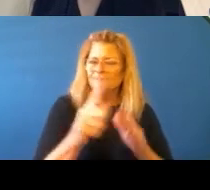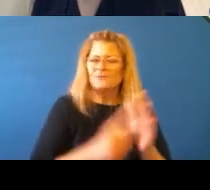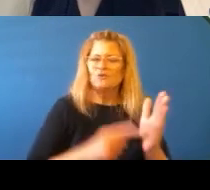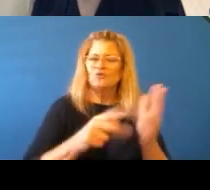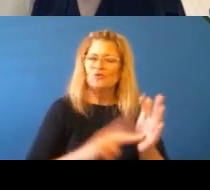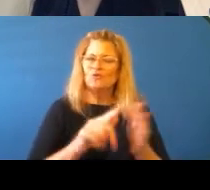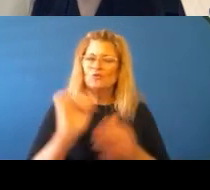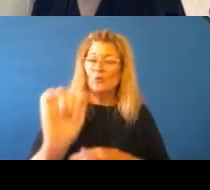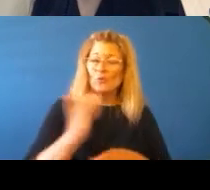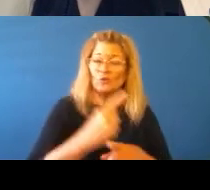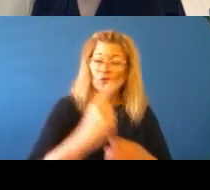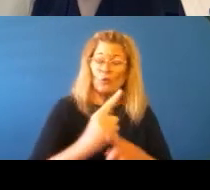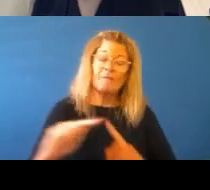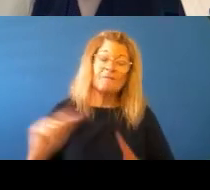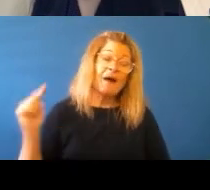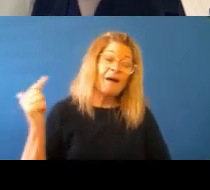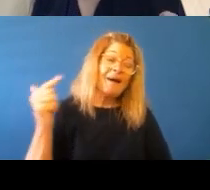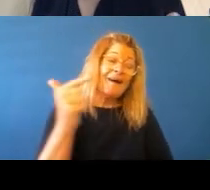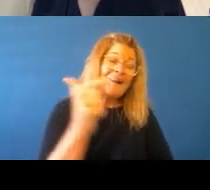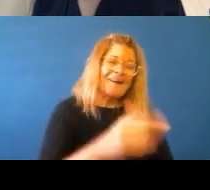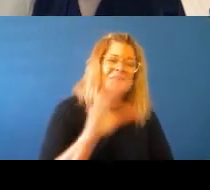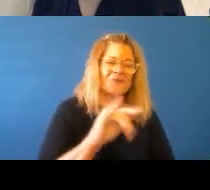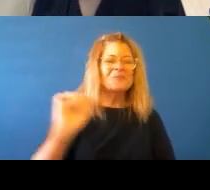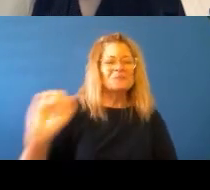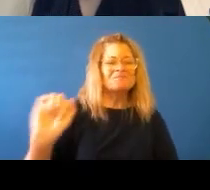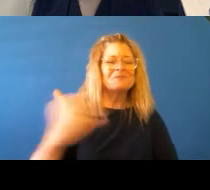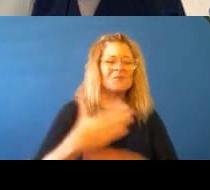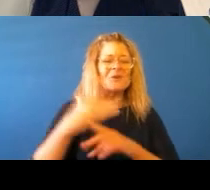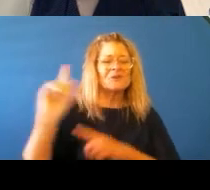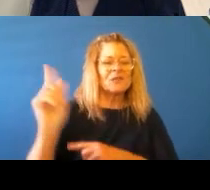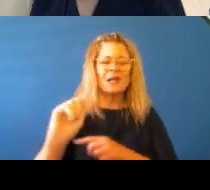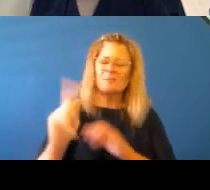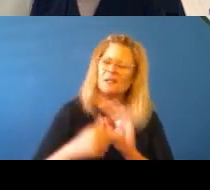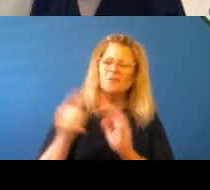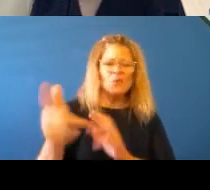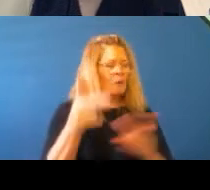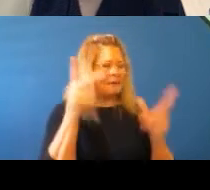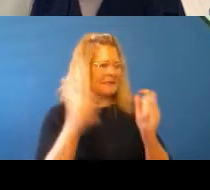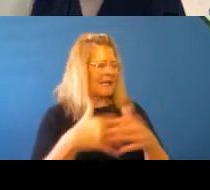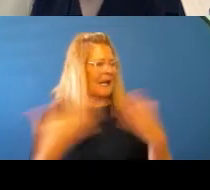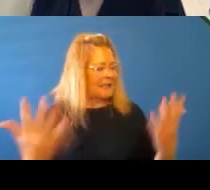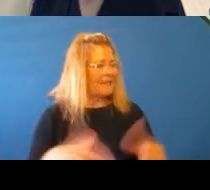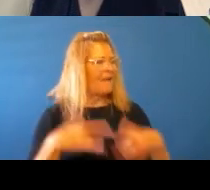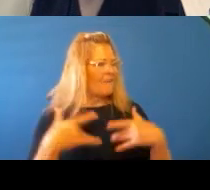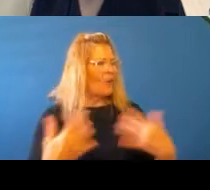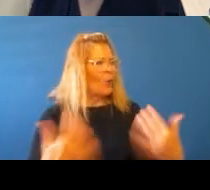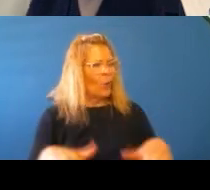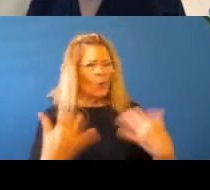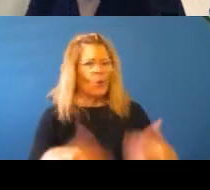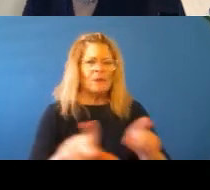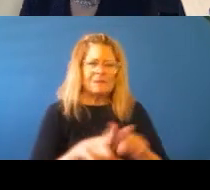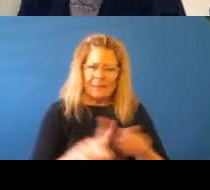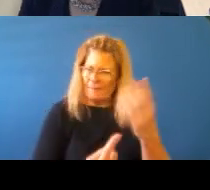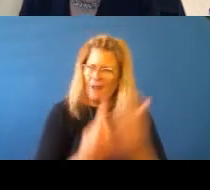of kilometres away from where you are today, that resonated with you or thought could be applicable in the New